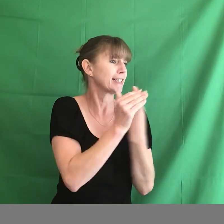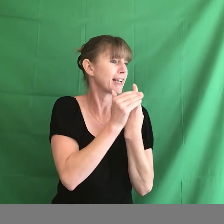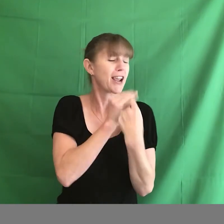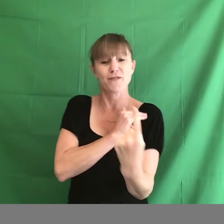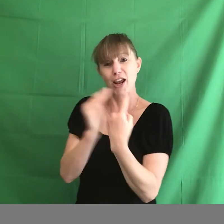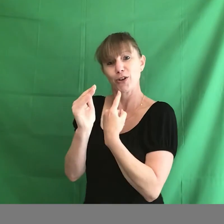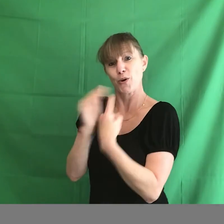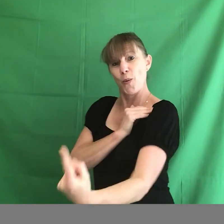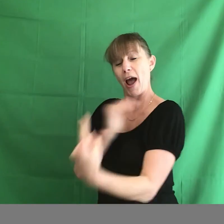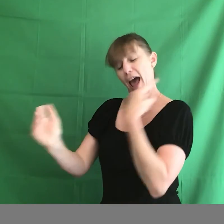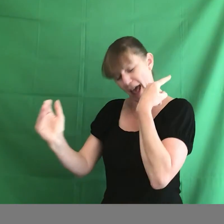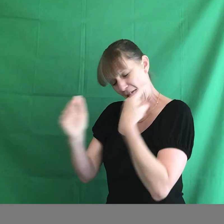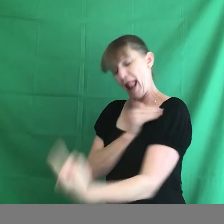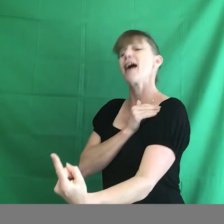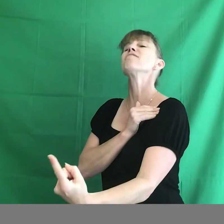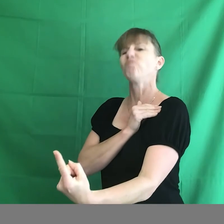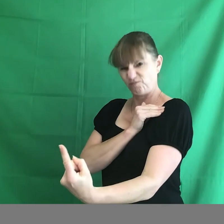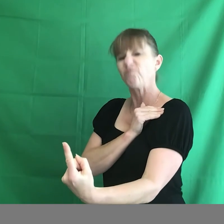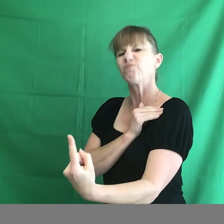is